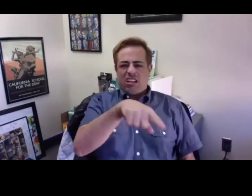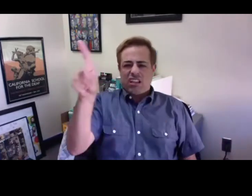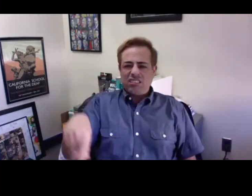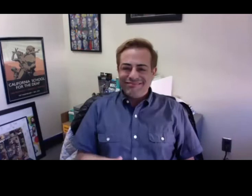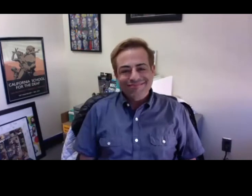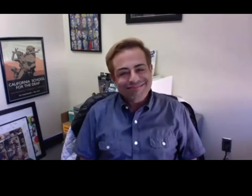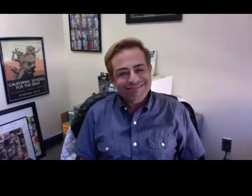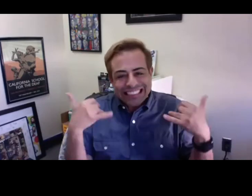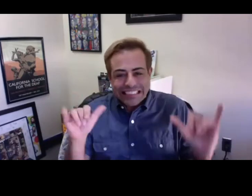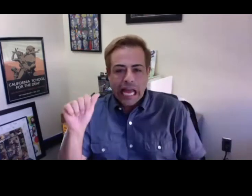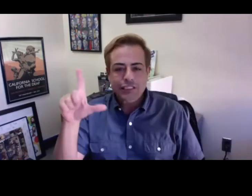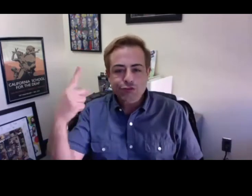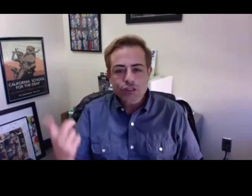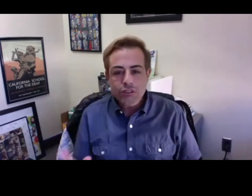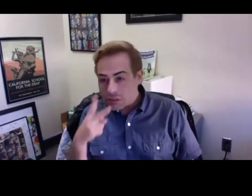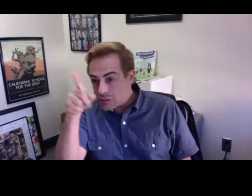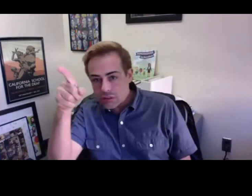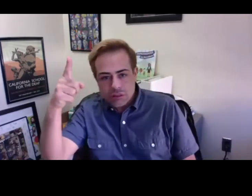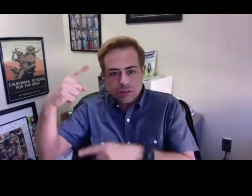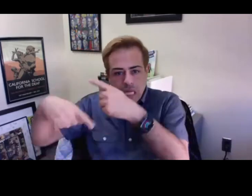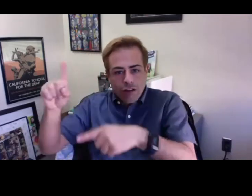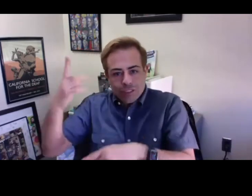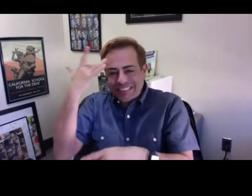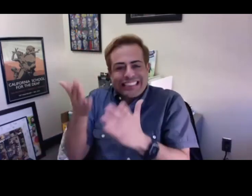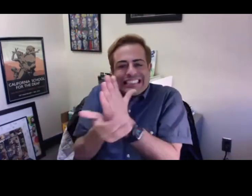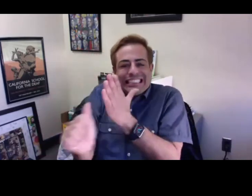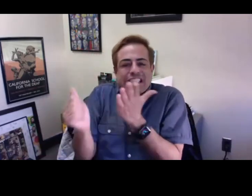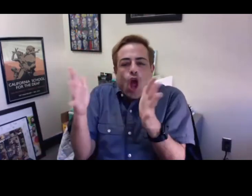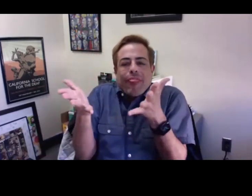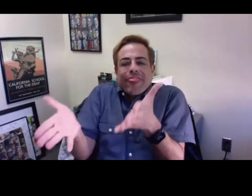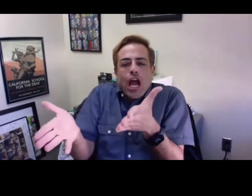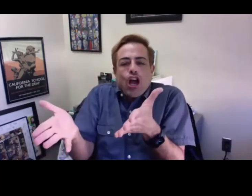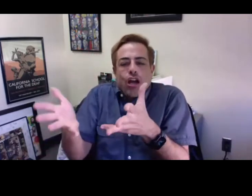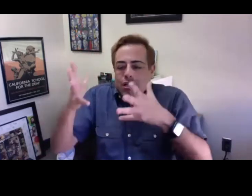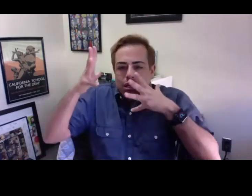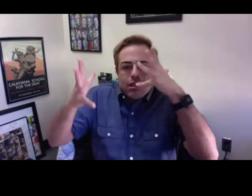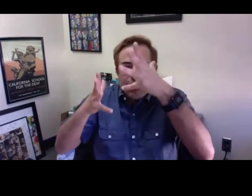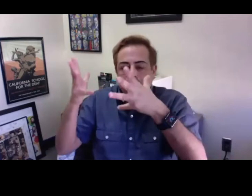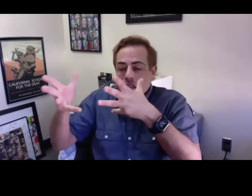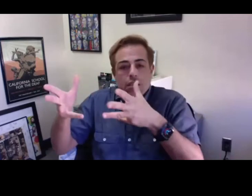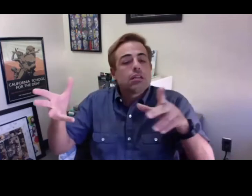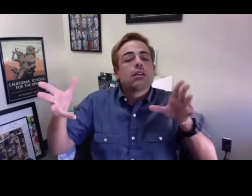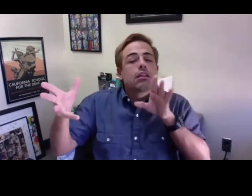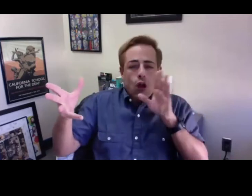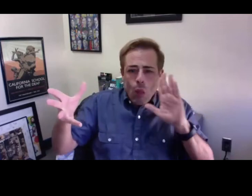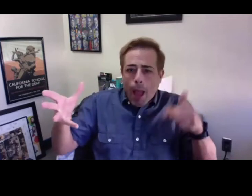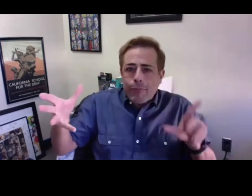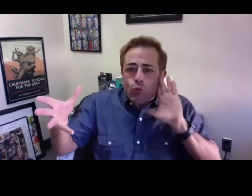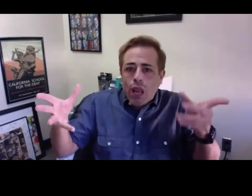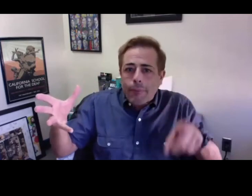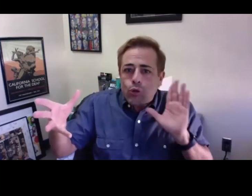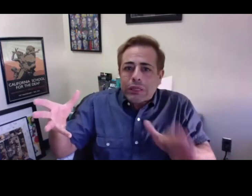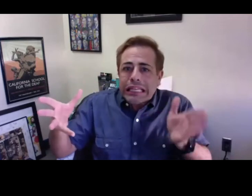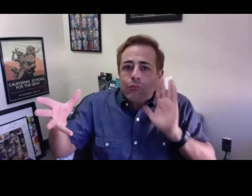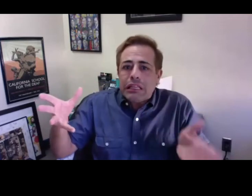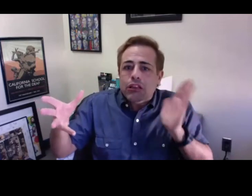profound deafness, or it doesn't matter. We still use ASL first. We still use sign language first because the skill is already